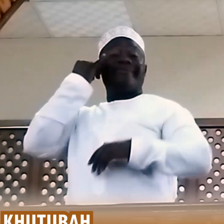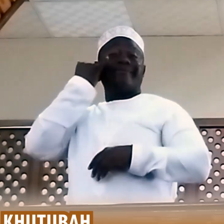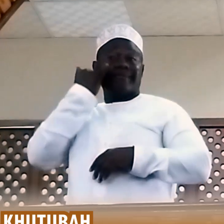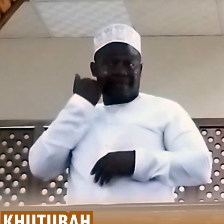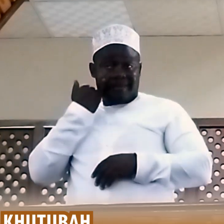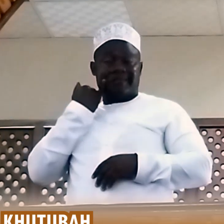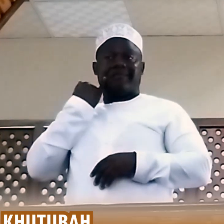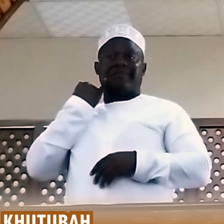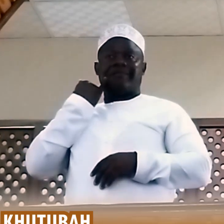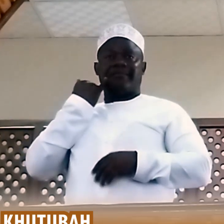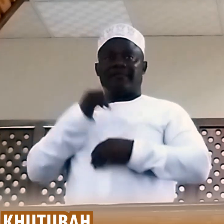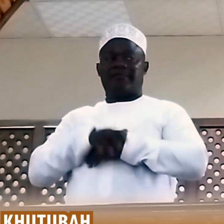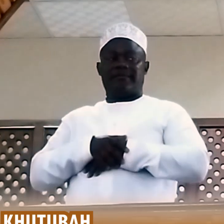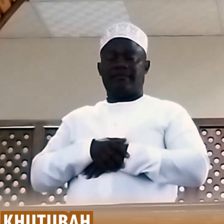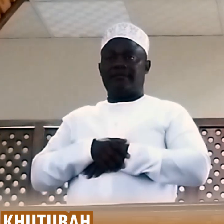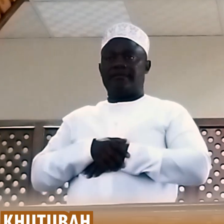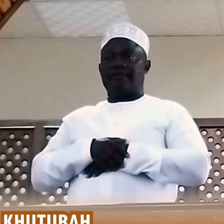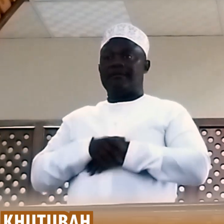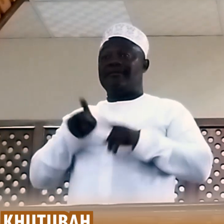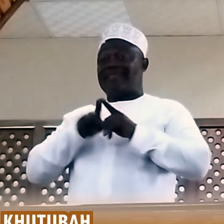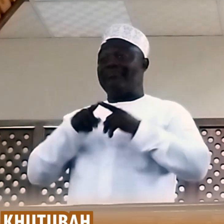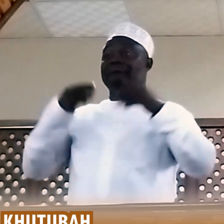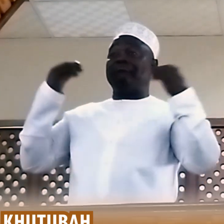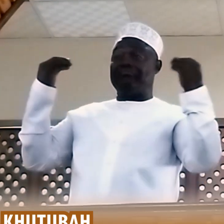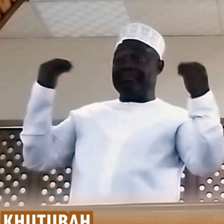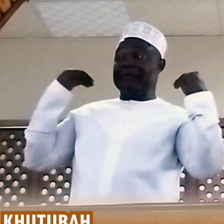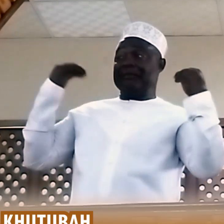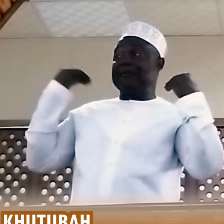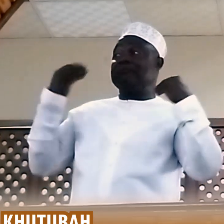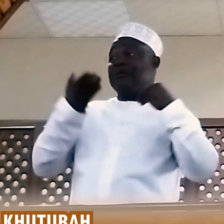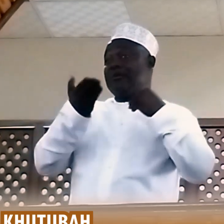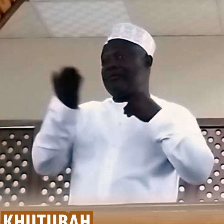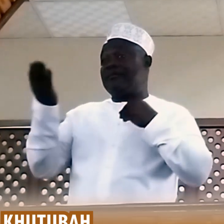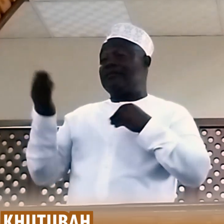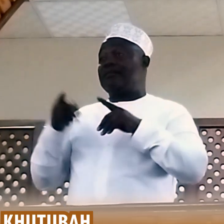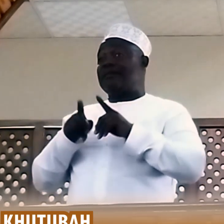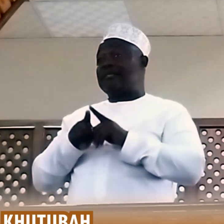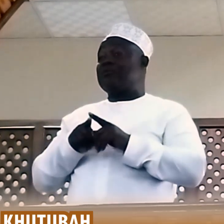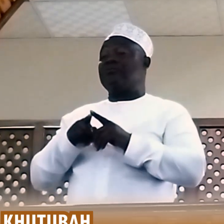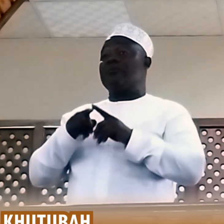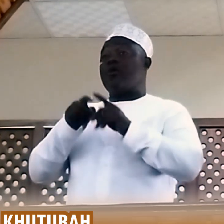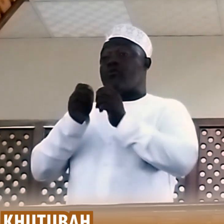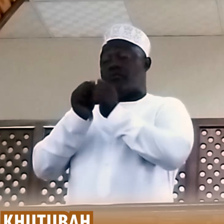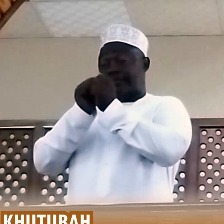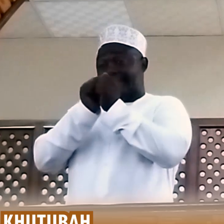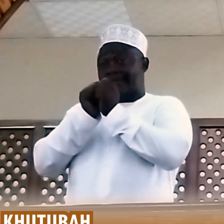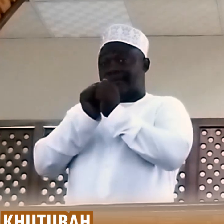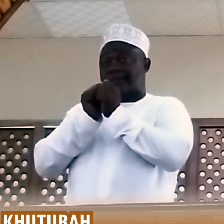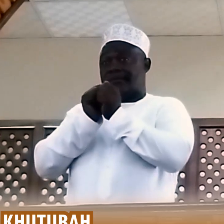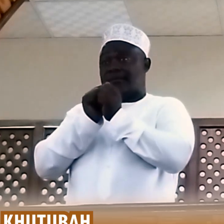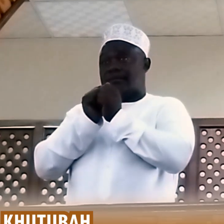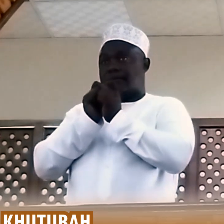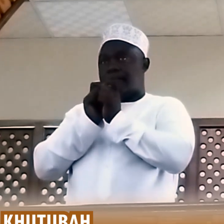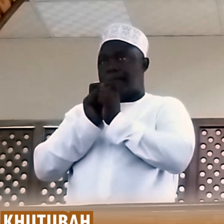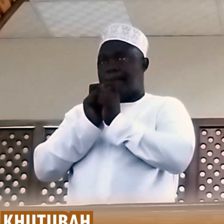seriously, and its practitioners must be dealt with